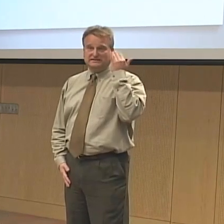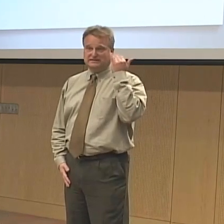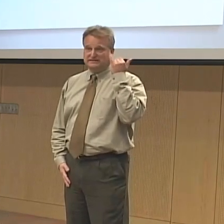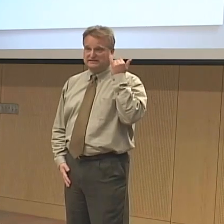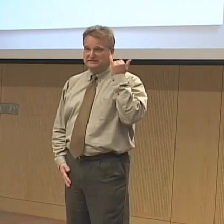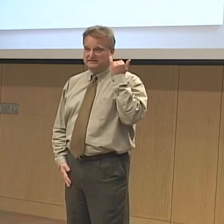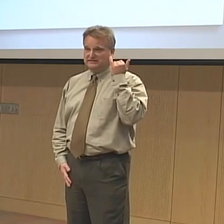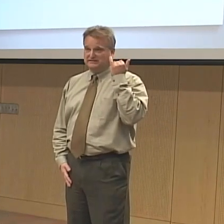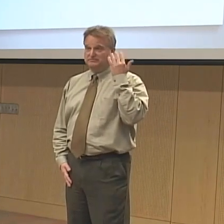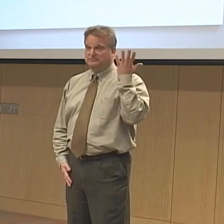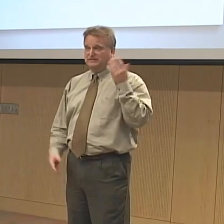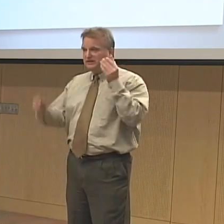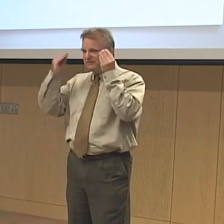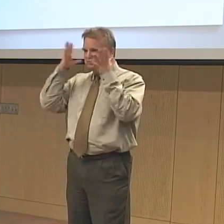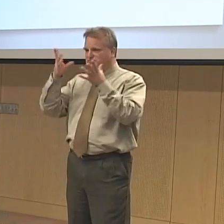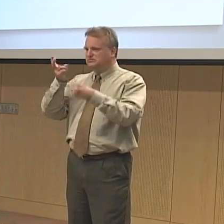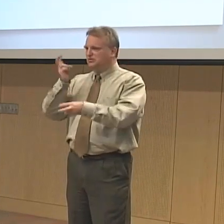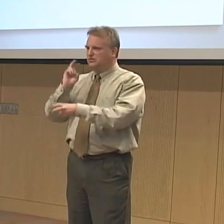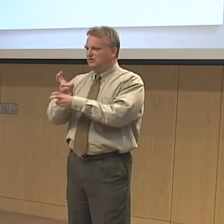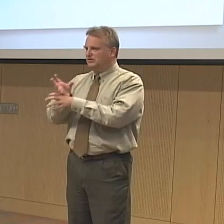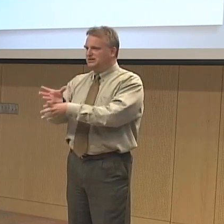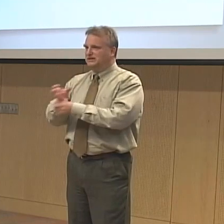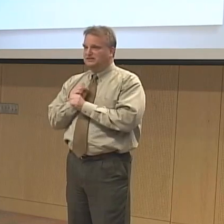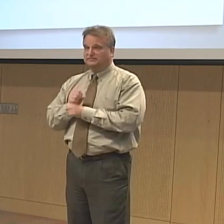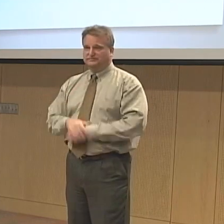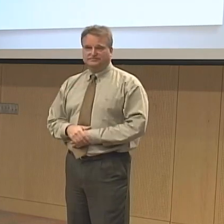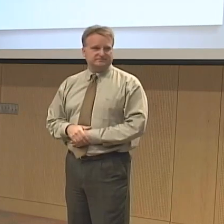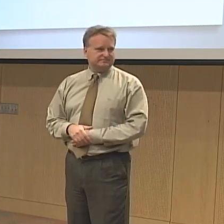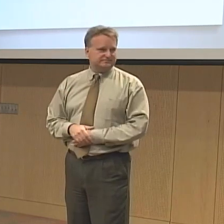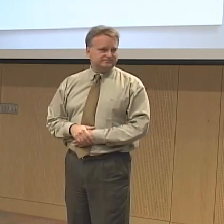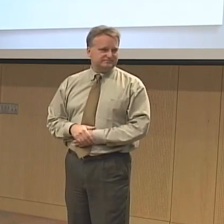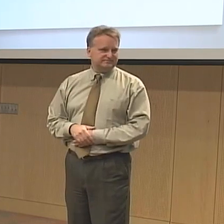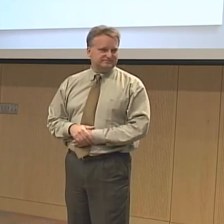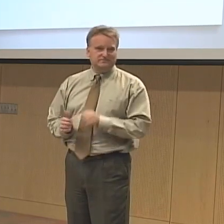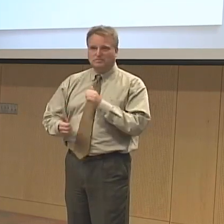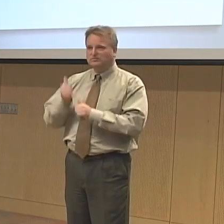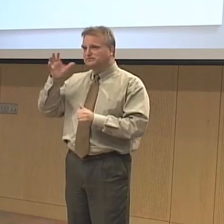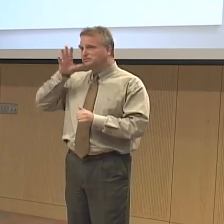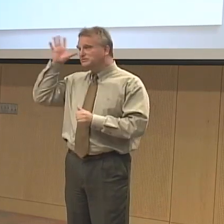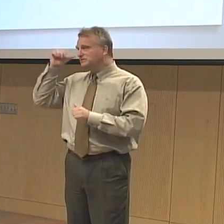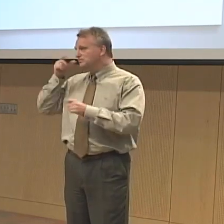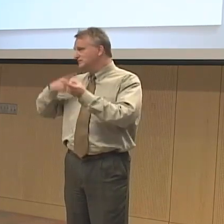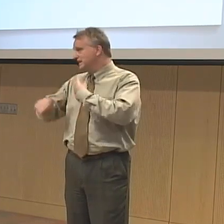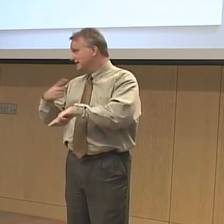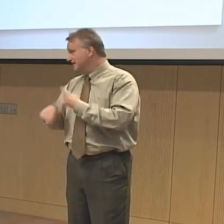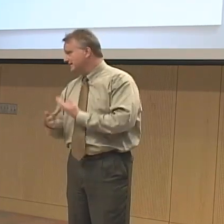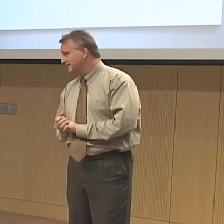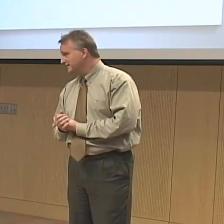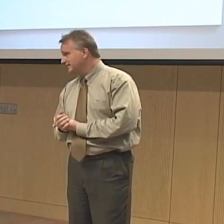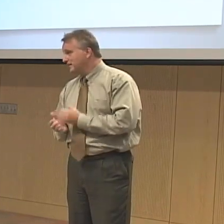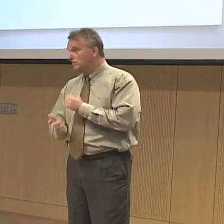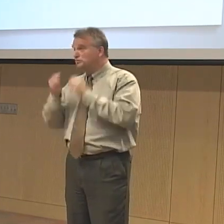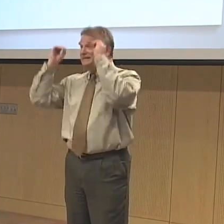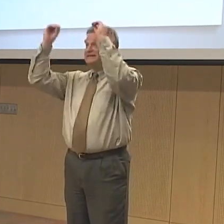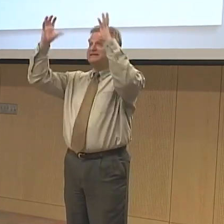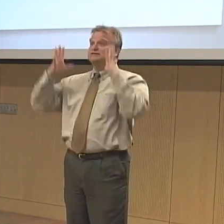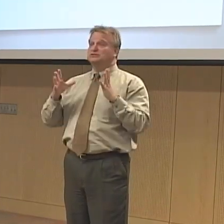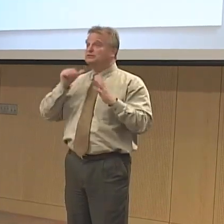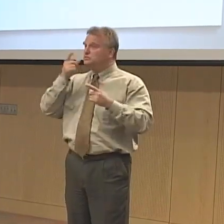The reason we share so much is that information is hard to come by. Most parents don't sign. Most teachers don't